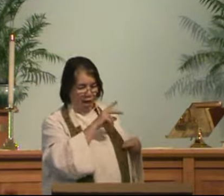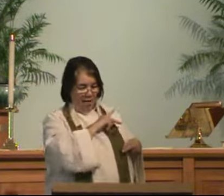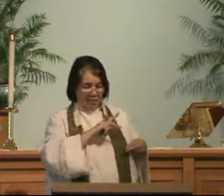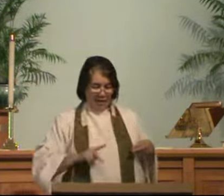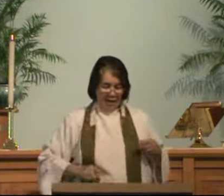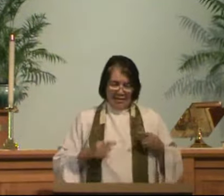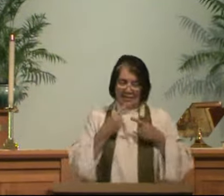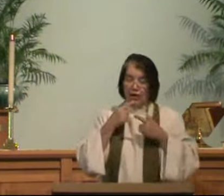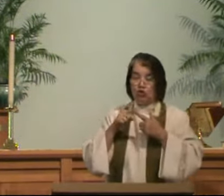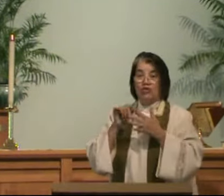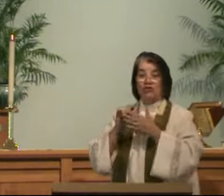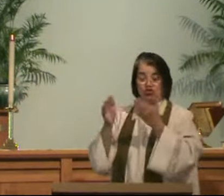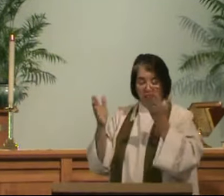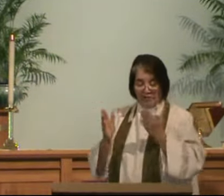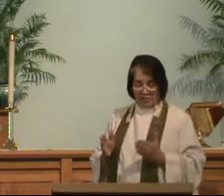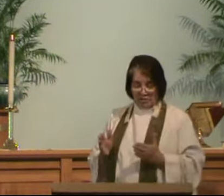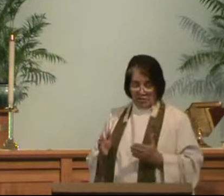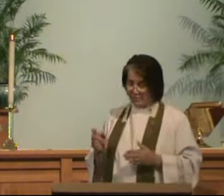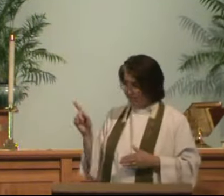And the king said to the servants,